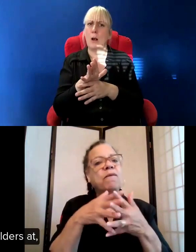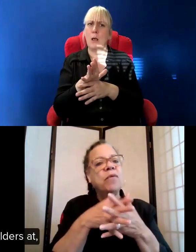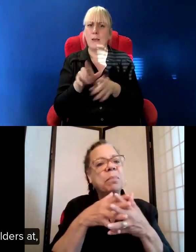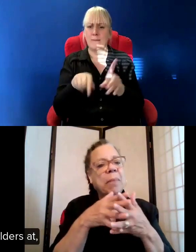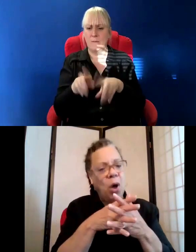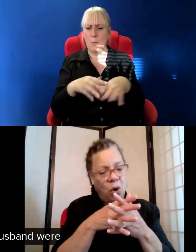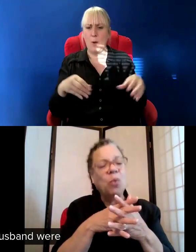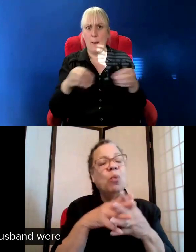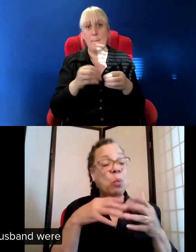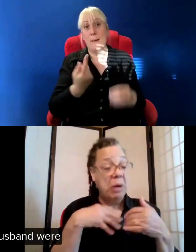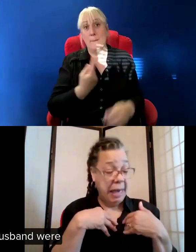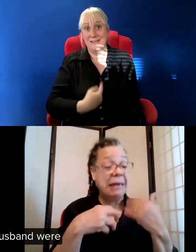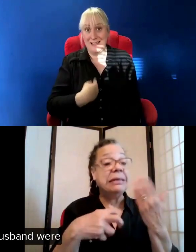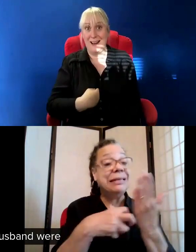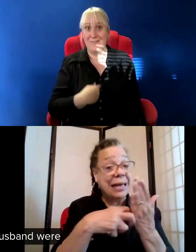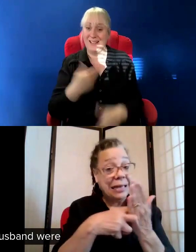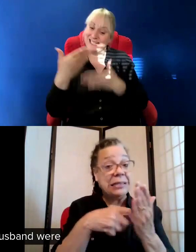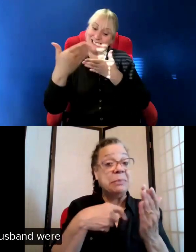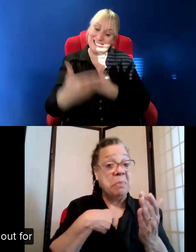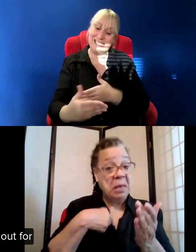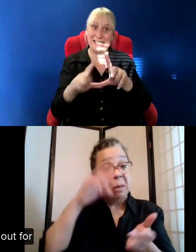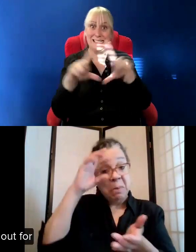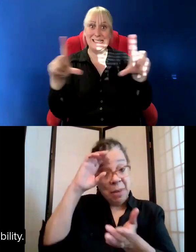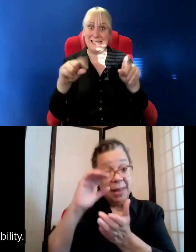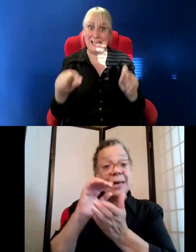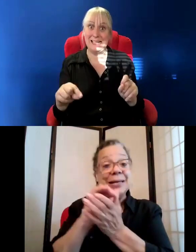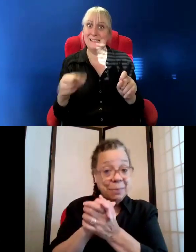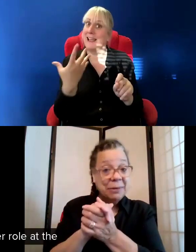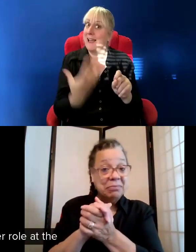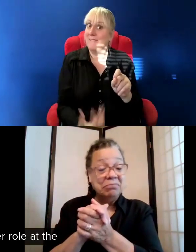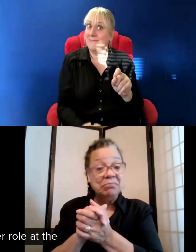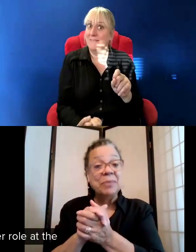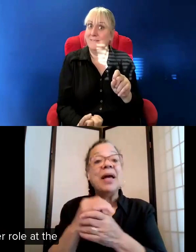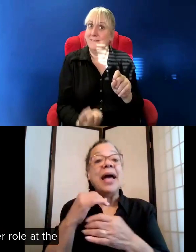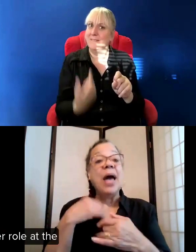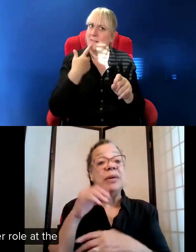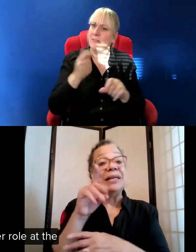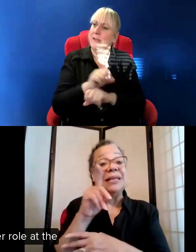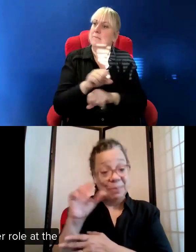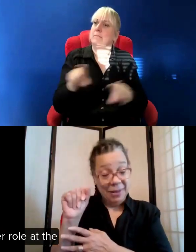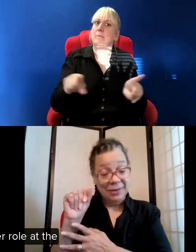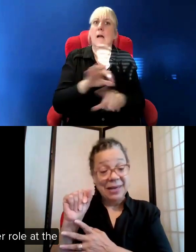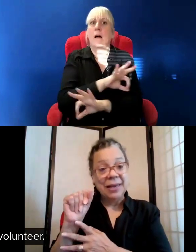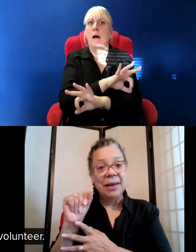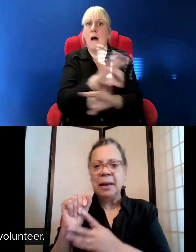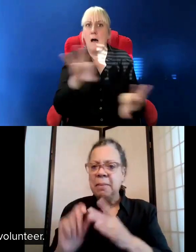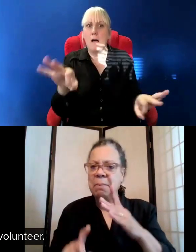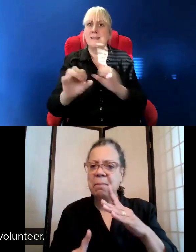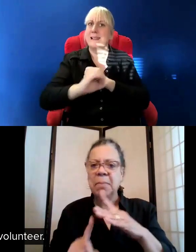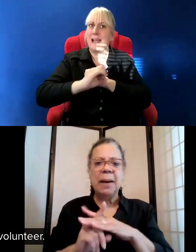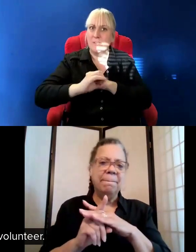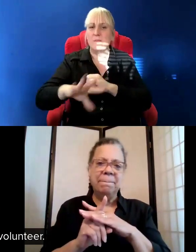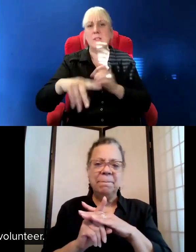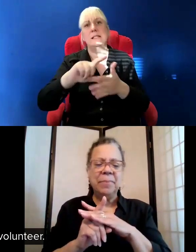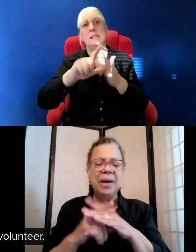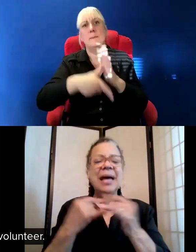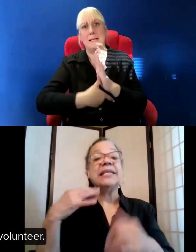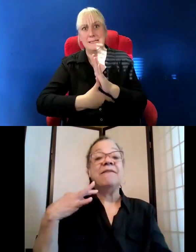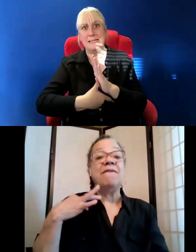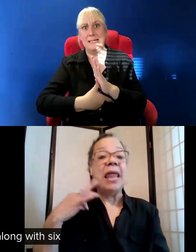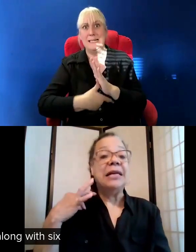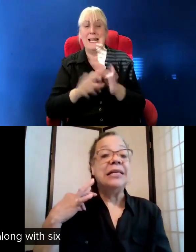ticket holders at, me and my husband, were putting out for a Disability Liaison Officer role at the time as a